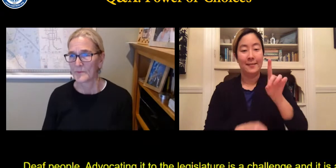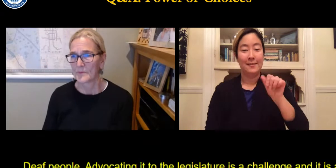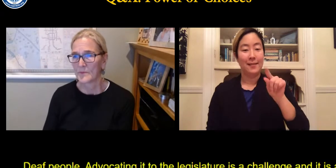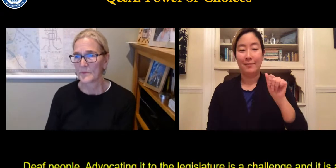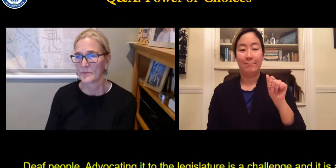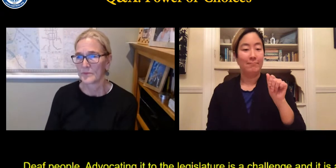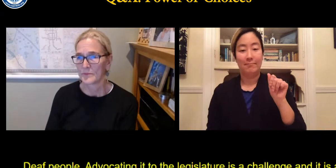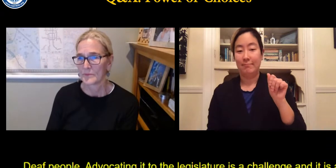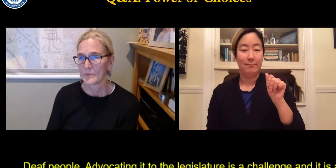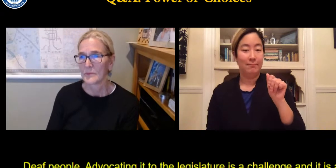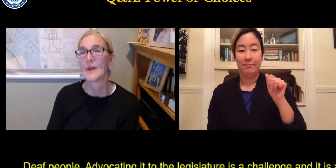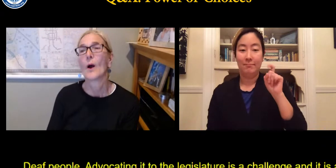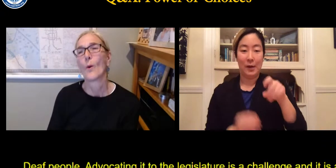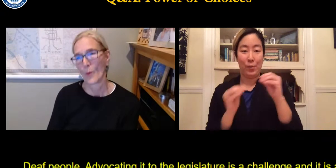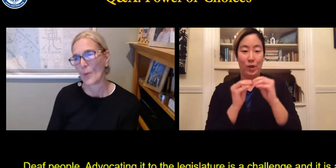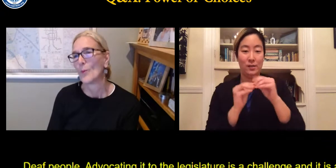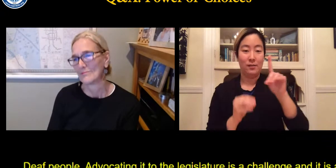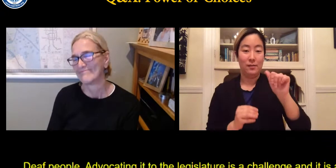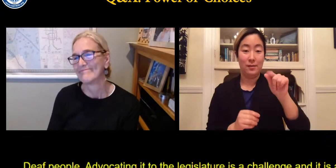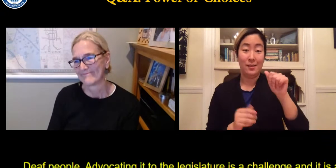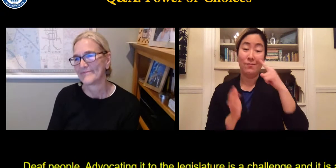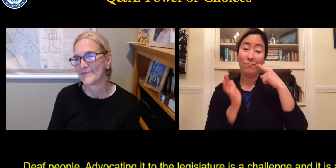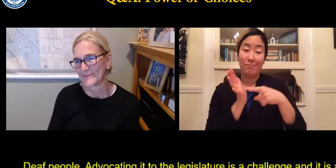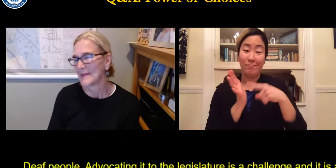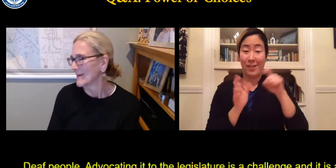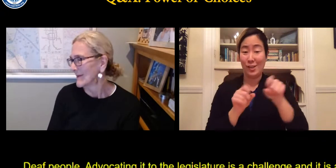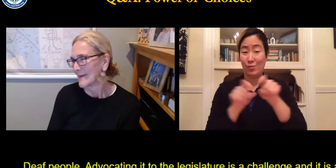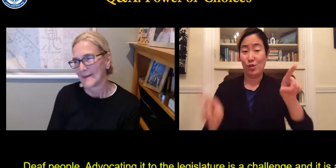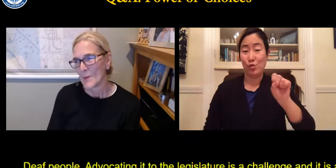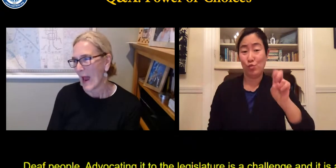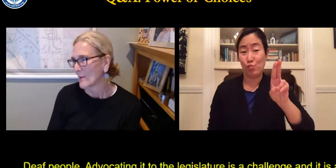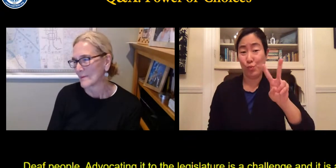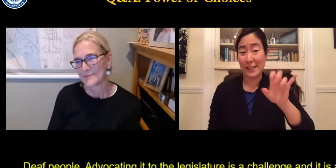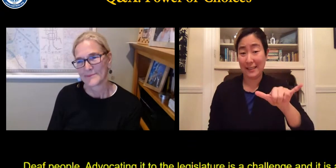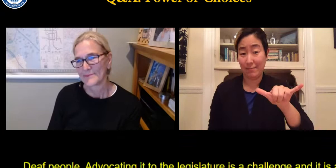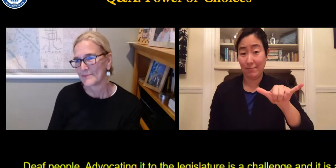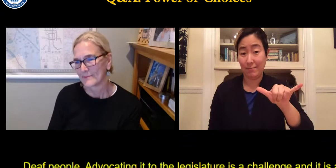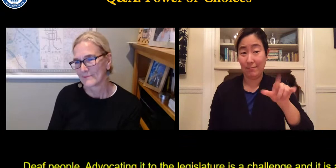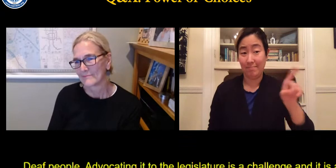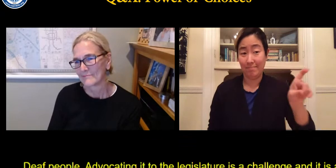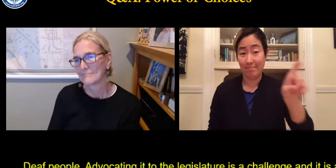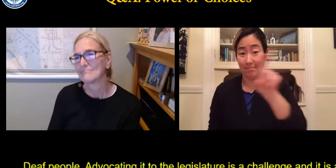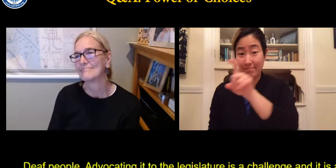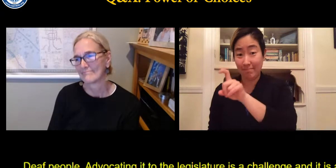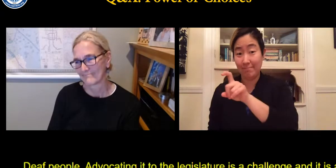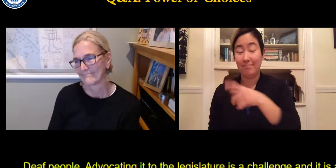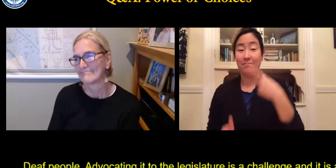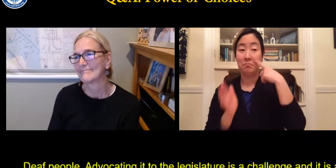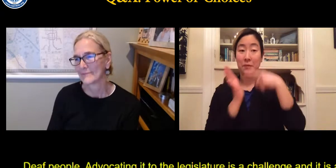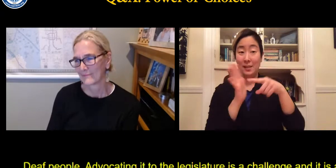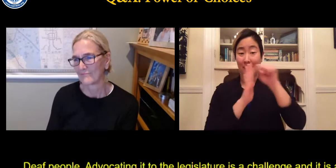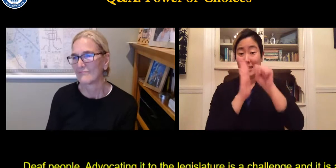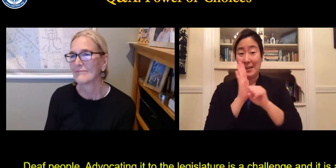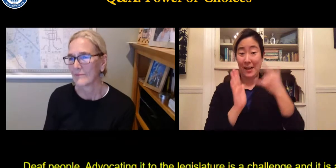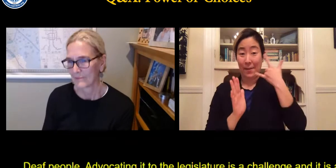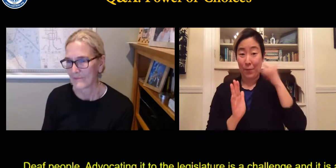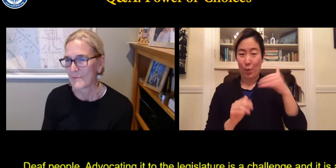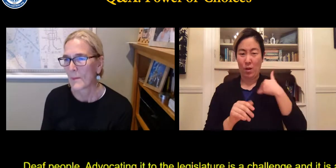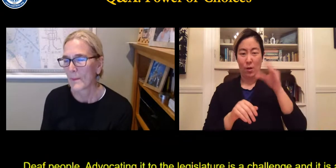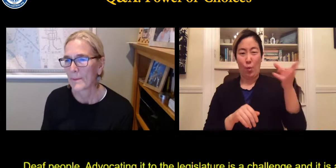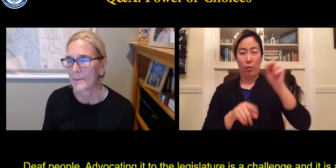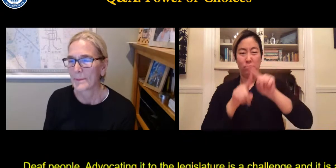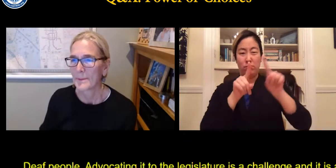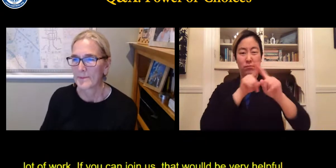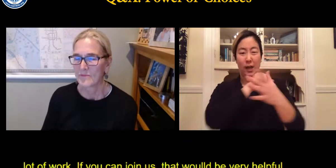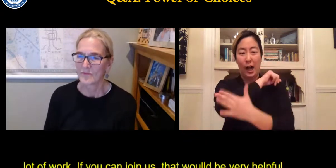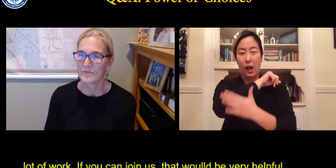do we need to collect to submit something to legislature? This is Noel. The data is lacking.